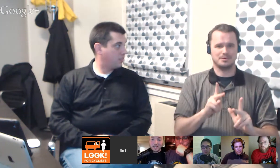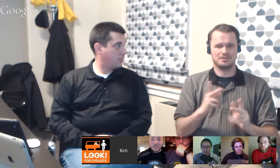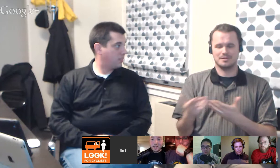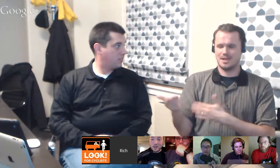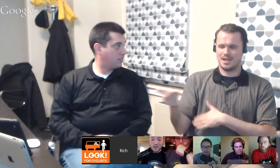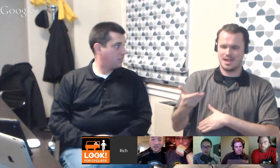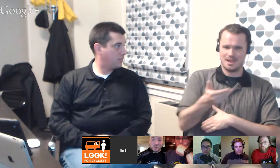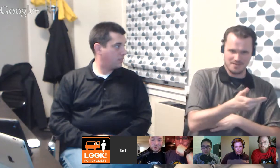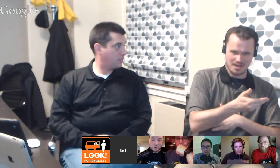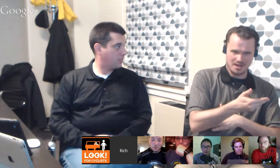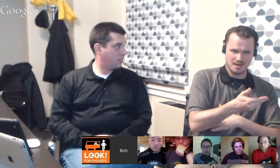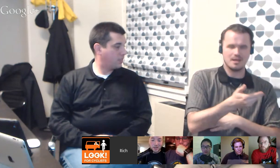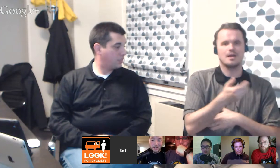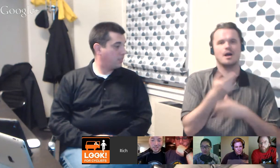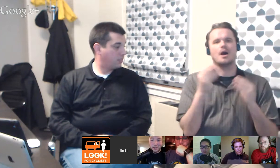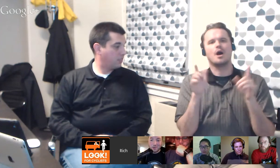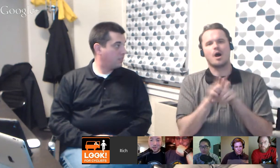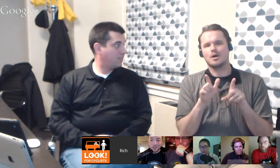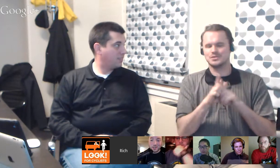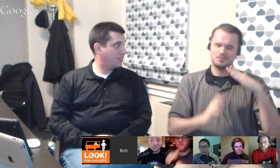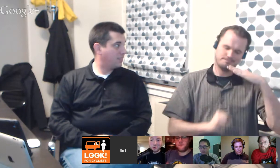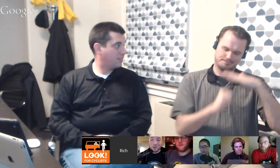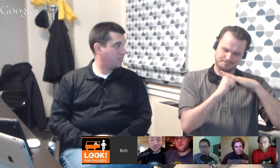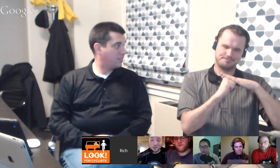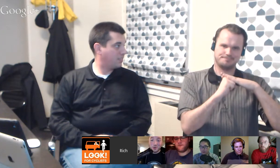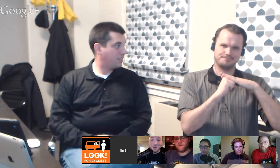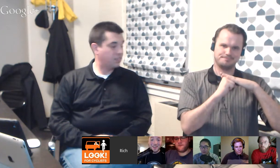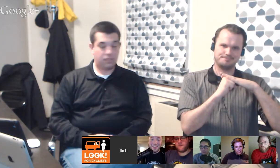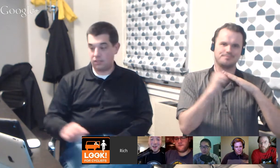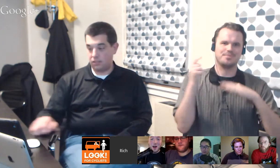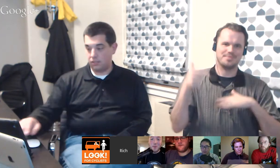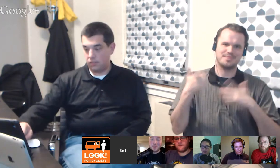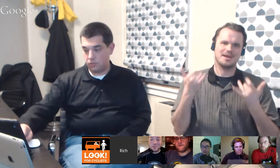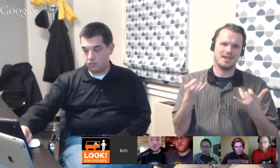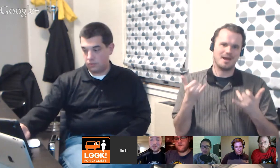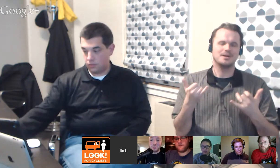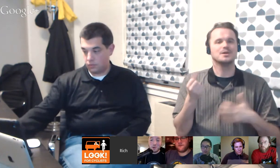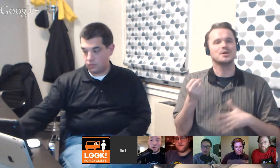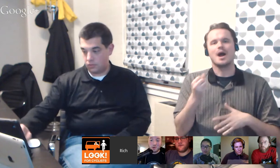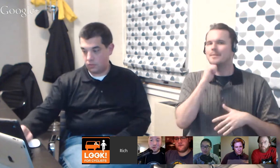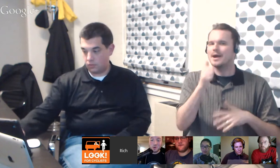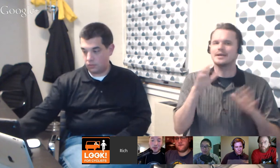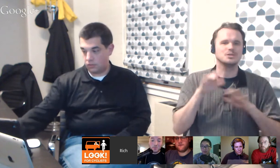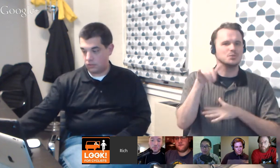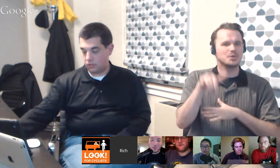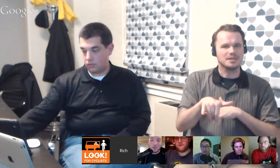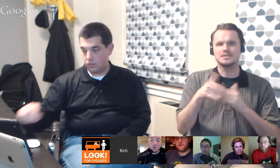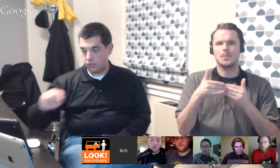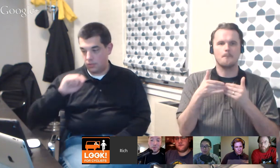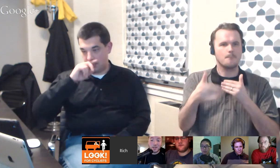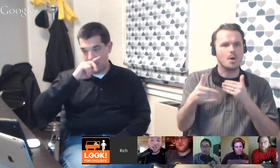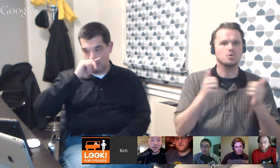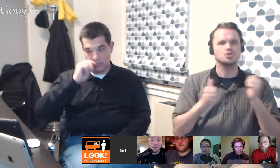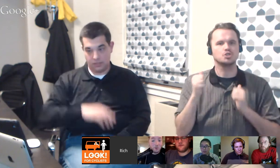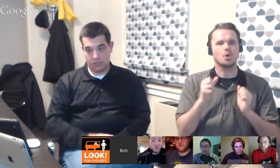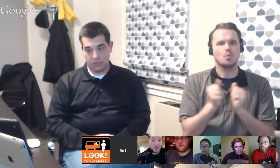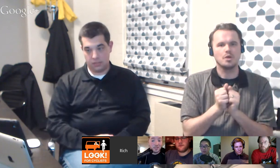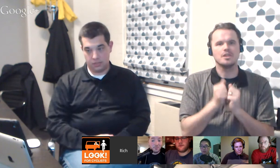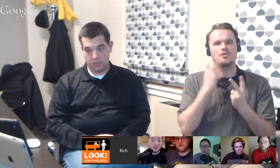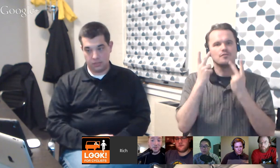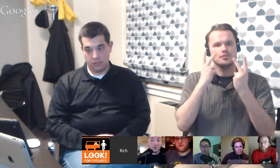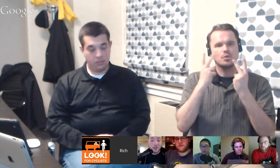invite, and we're pretty much maxed out at that point right now. So I'm not going to be doing this post show with the viewers, but we